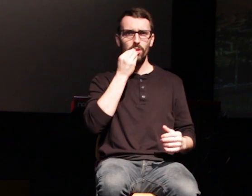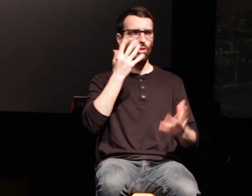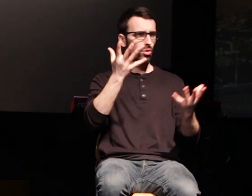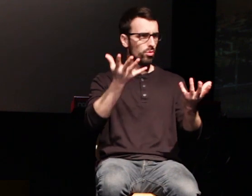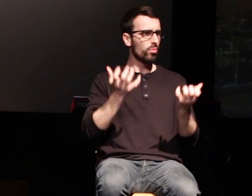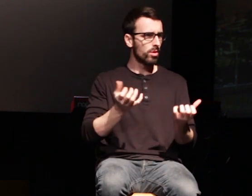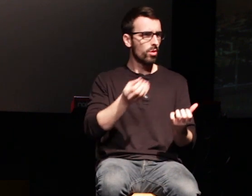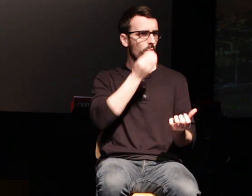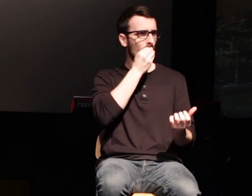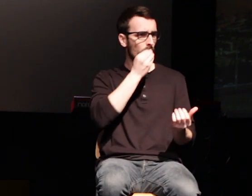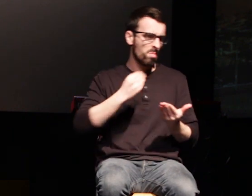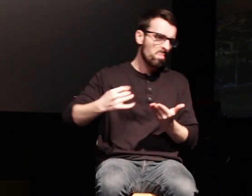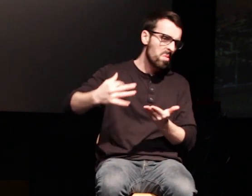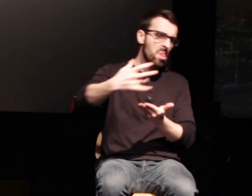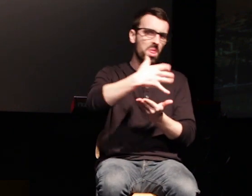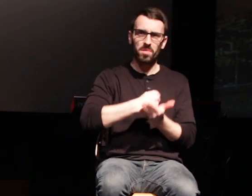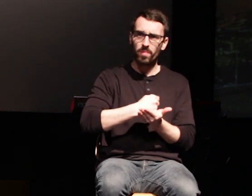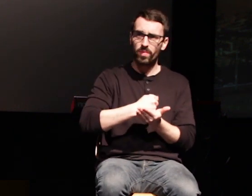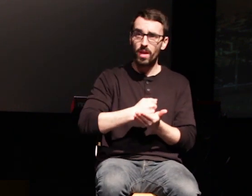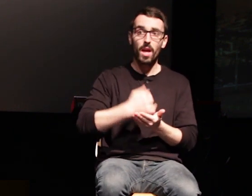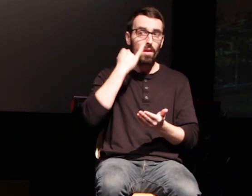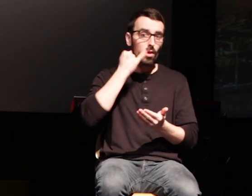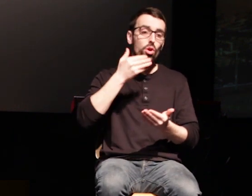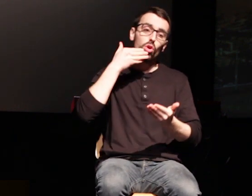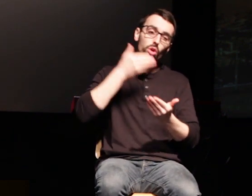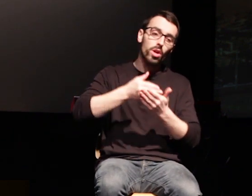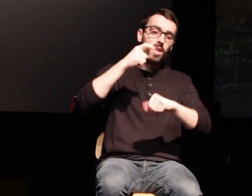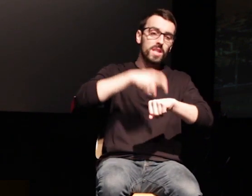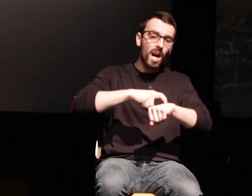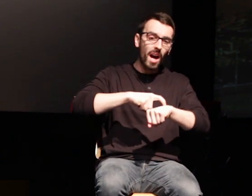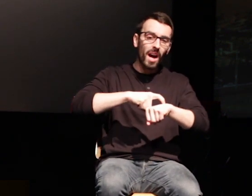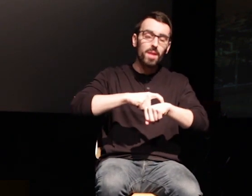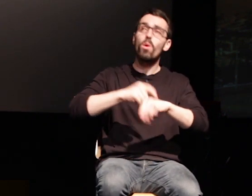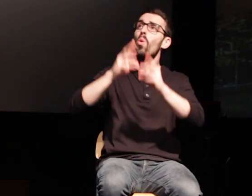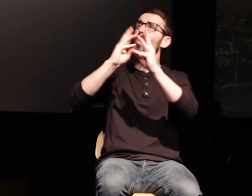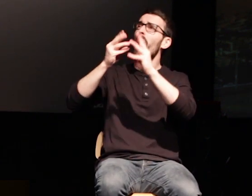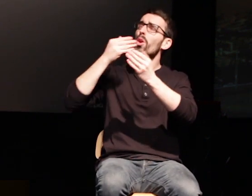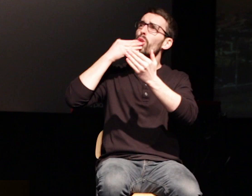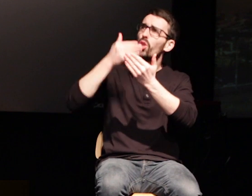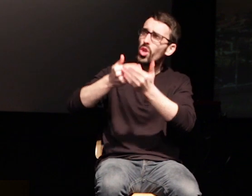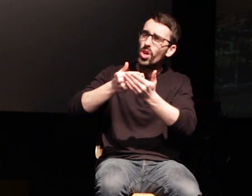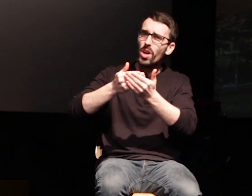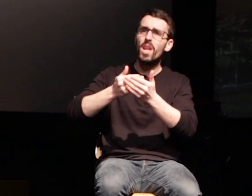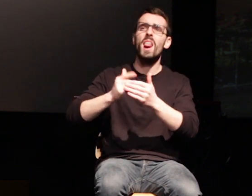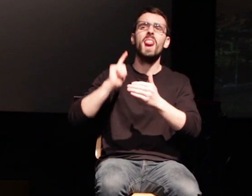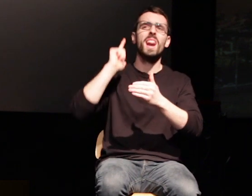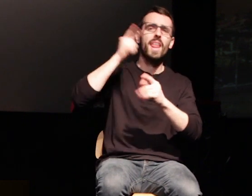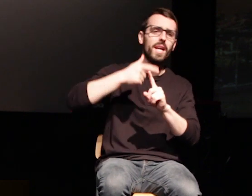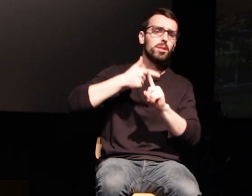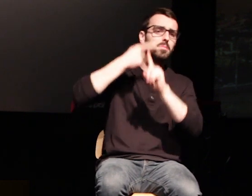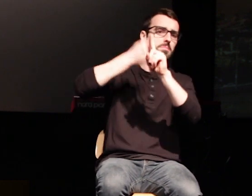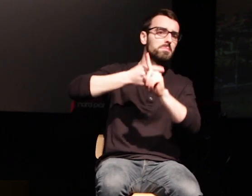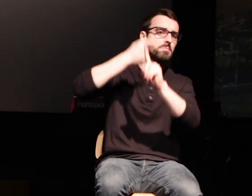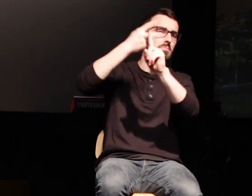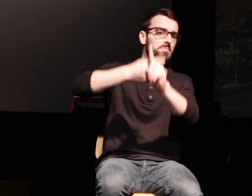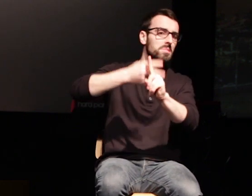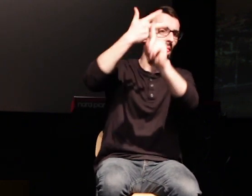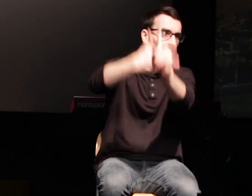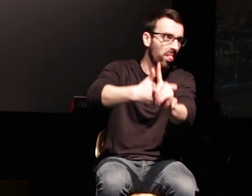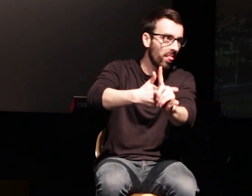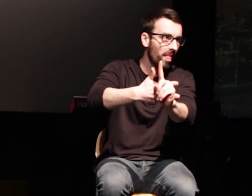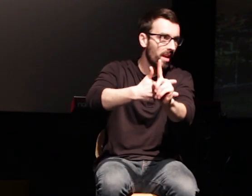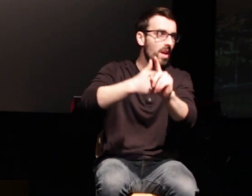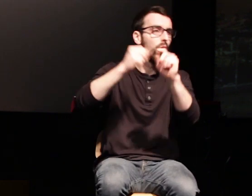in time and with good conditions, in a couple months, I can come back and I can actually gather, I can earn a living, I can provide for my family, I can